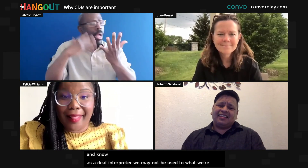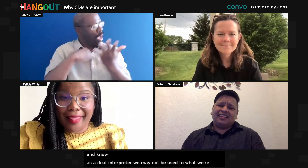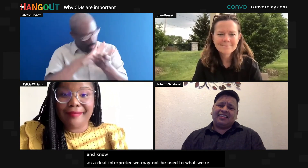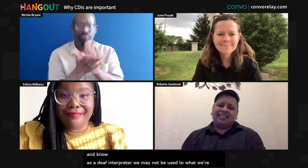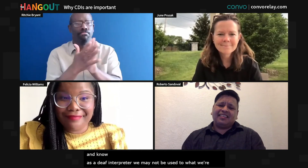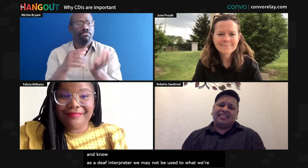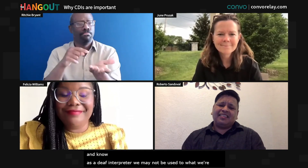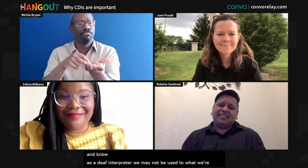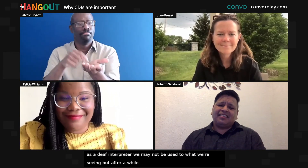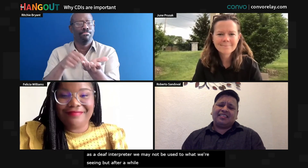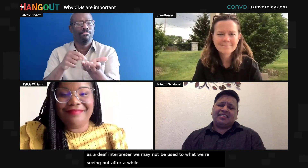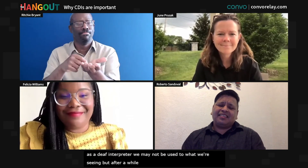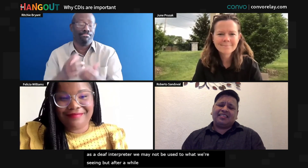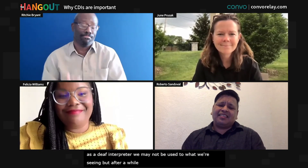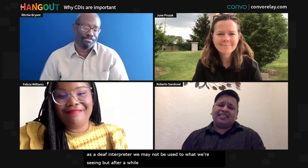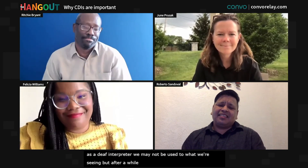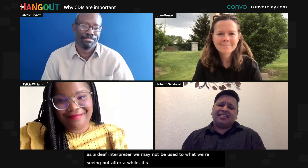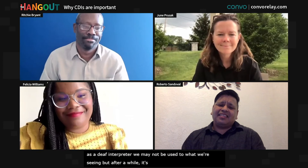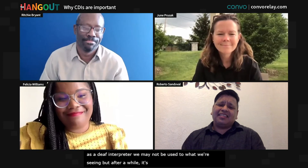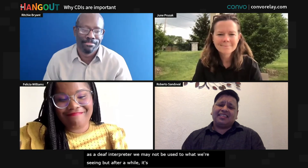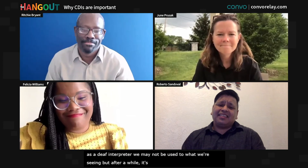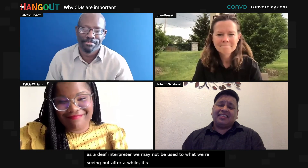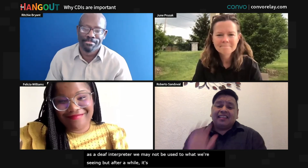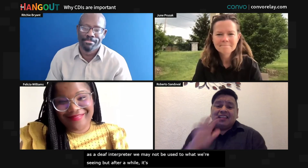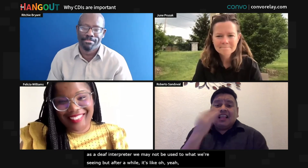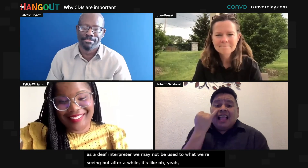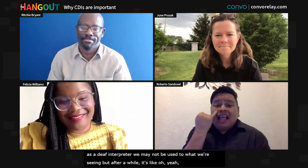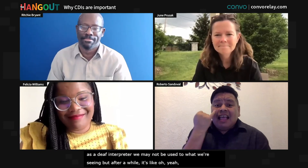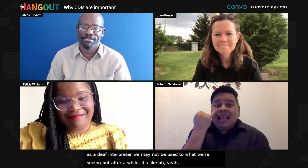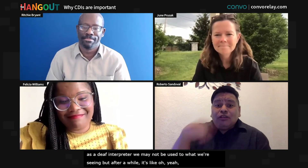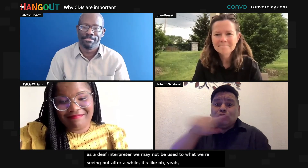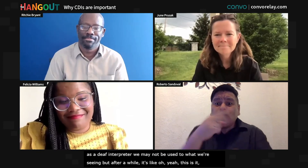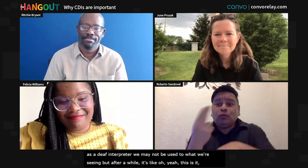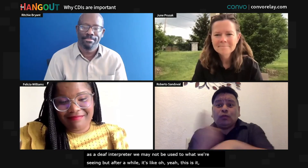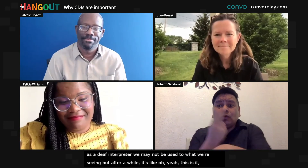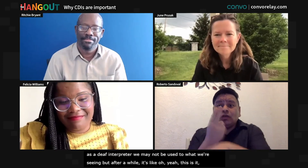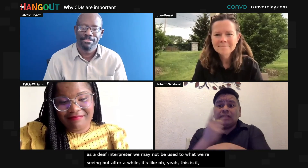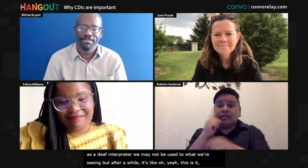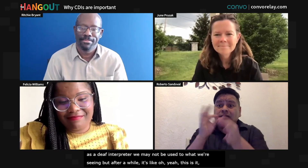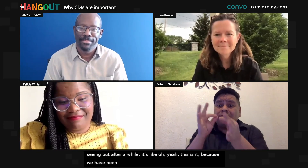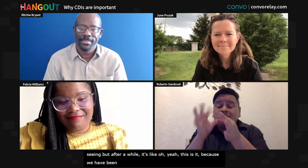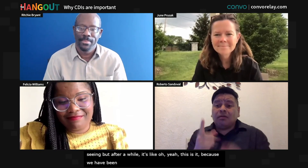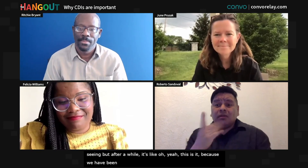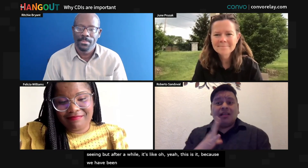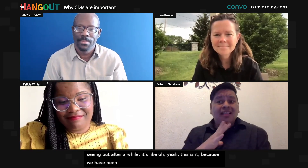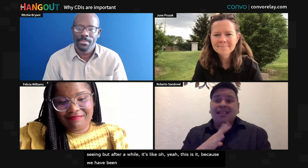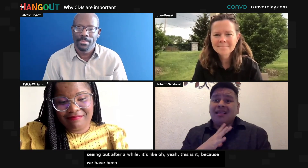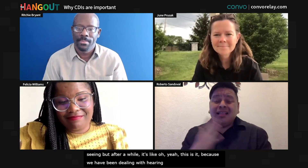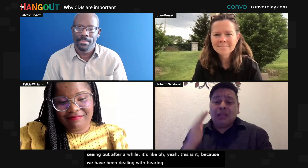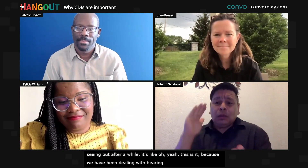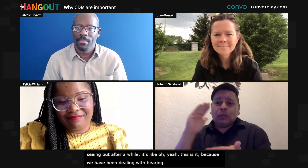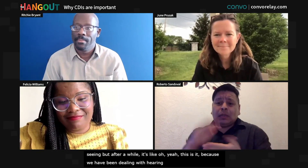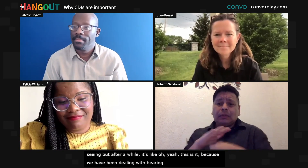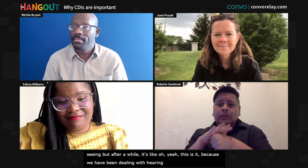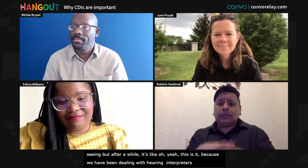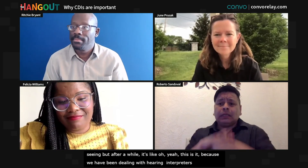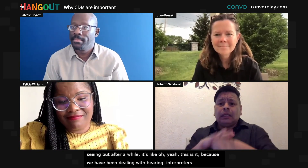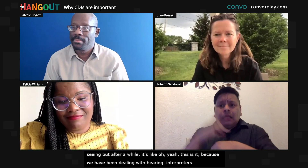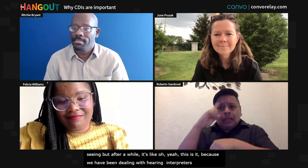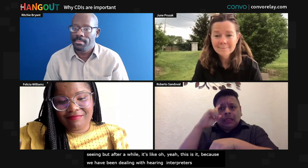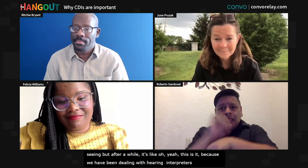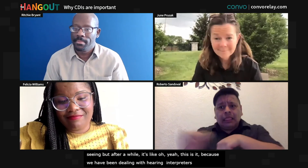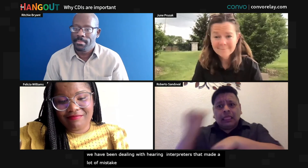oh, this is it. Because we've been dealing with hearing interpreters who've made a lot of mistake over the years. Roberto here. If you're using an